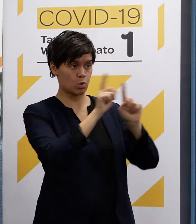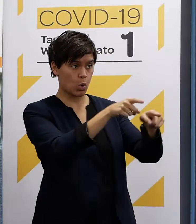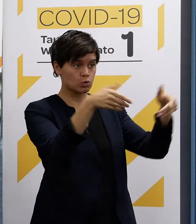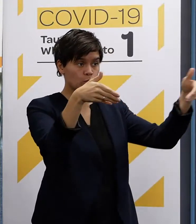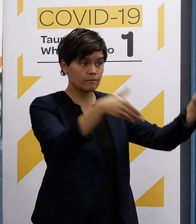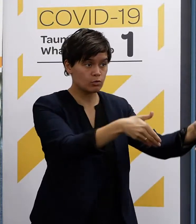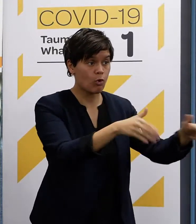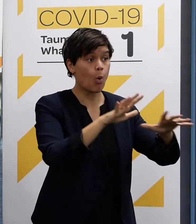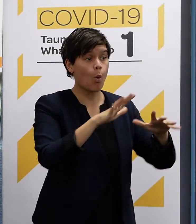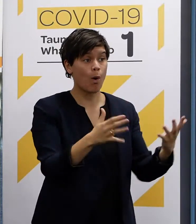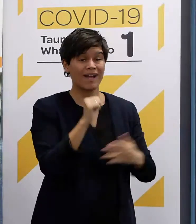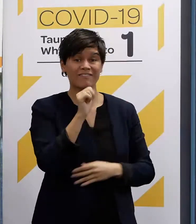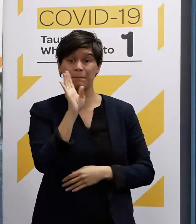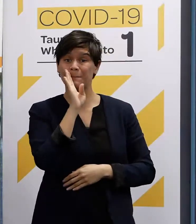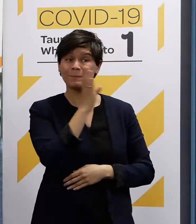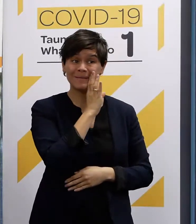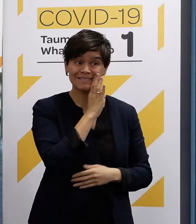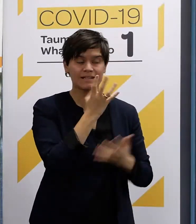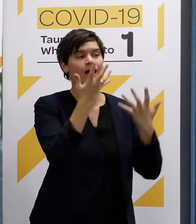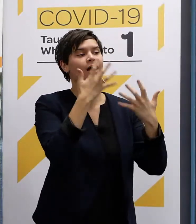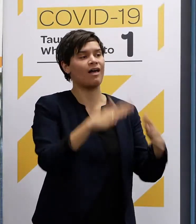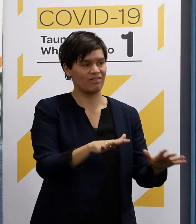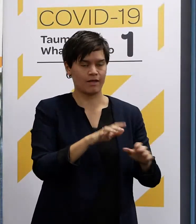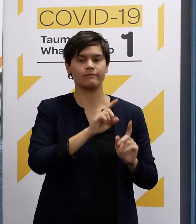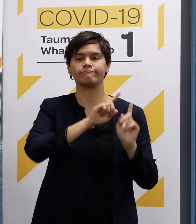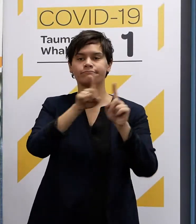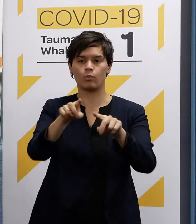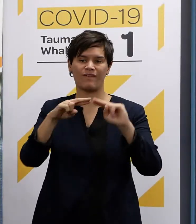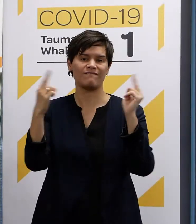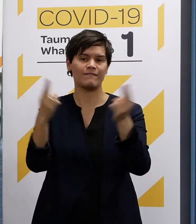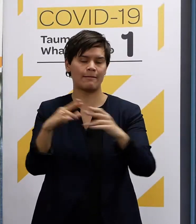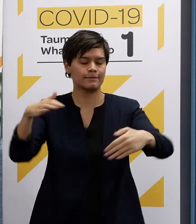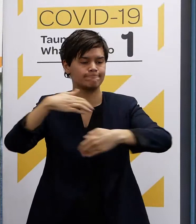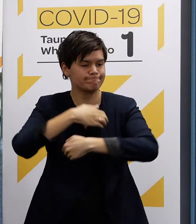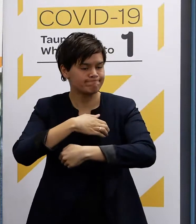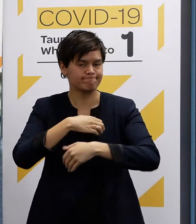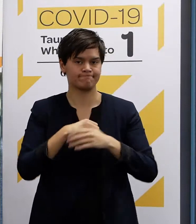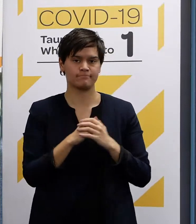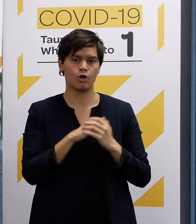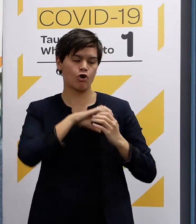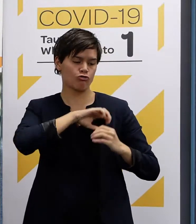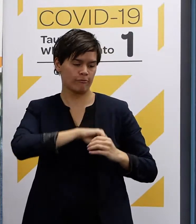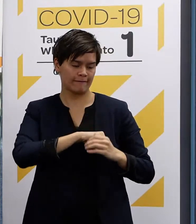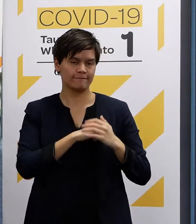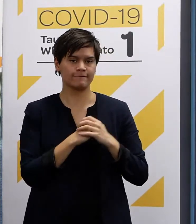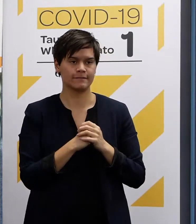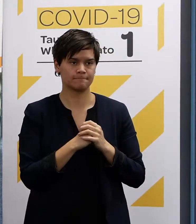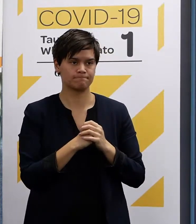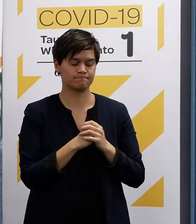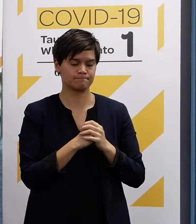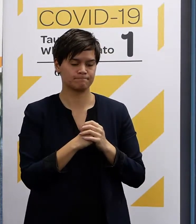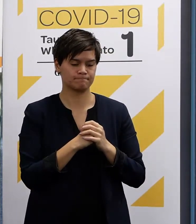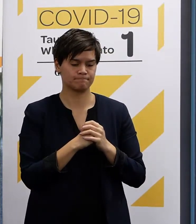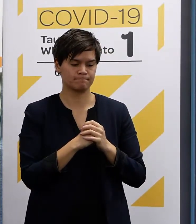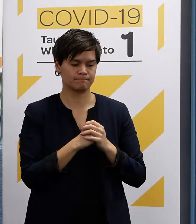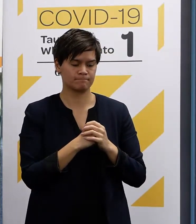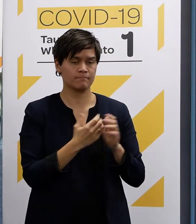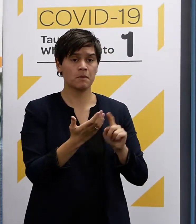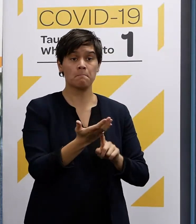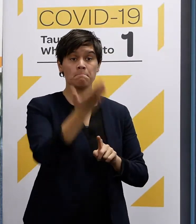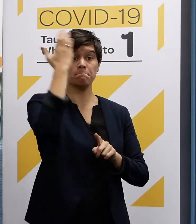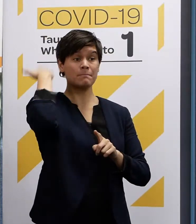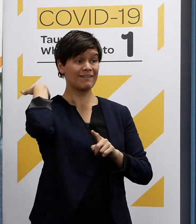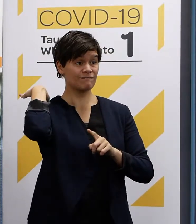or self-isolated in an agreed location. During this time, the guidance changed to allow people to leave